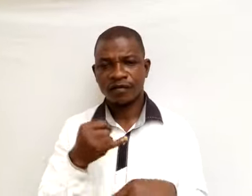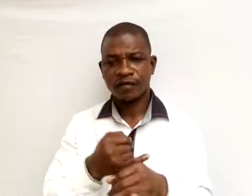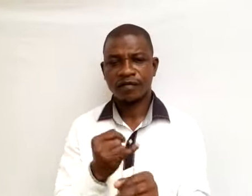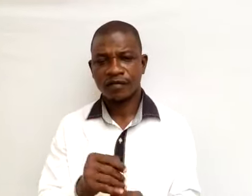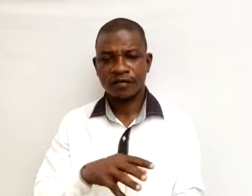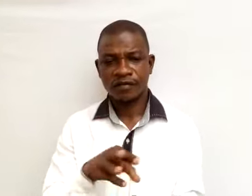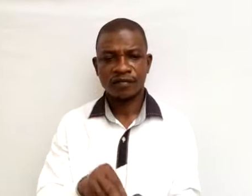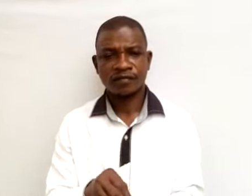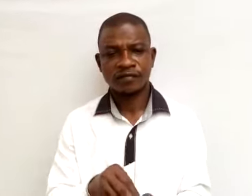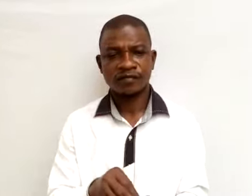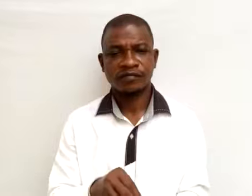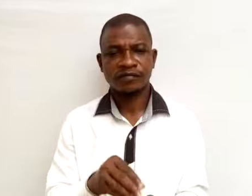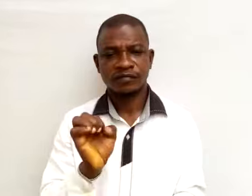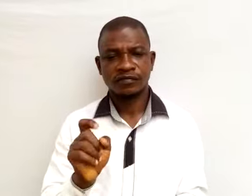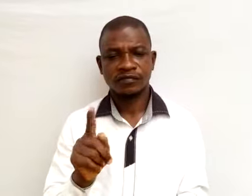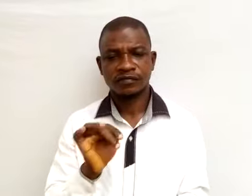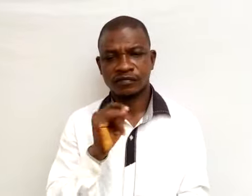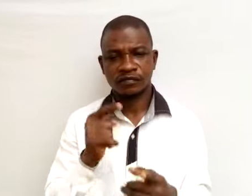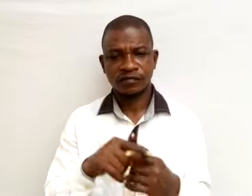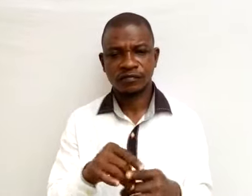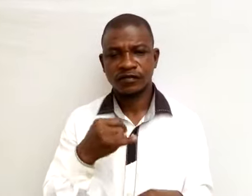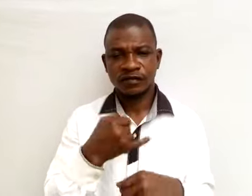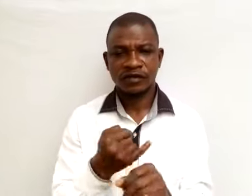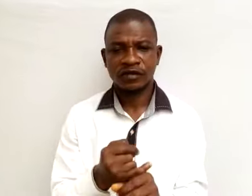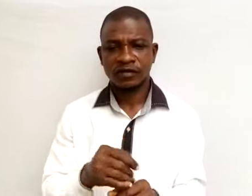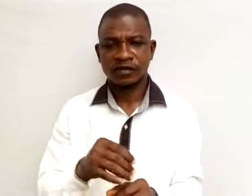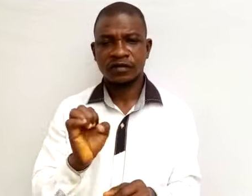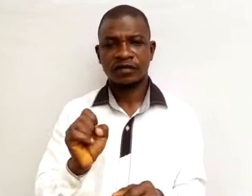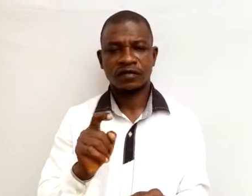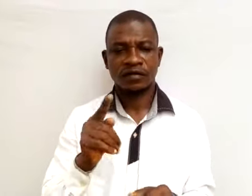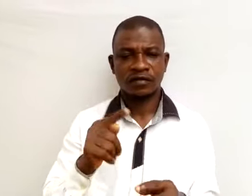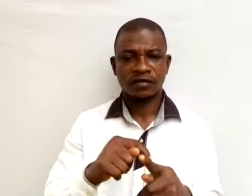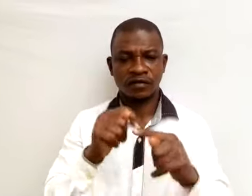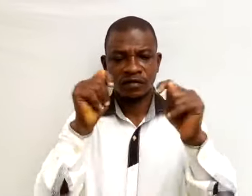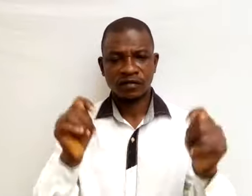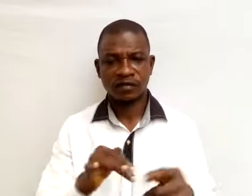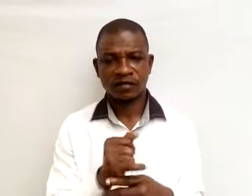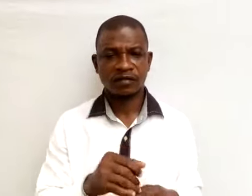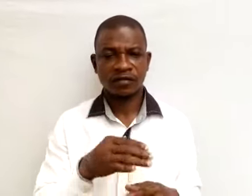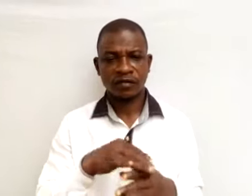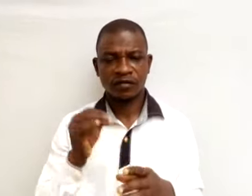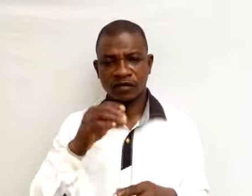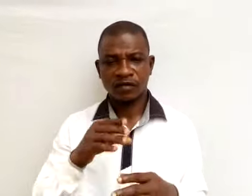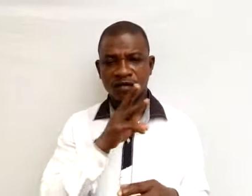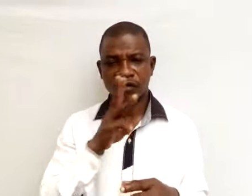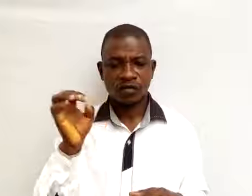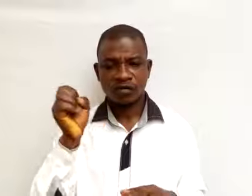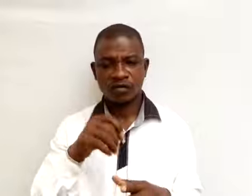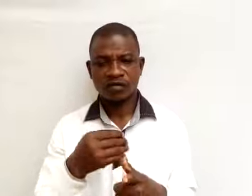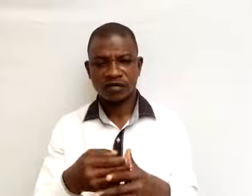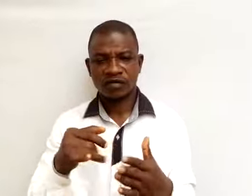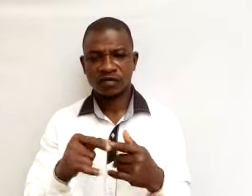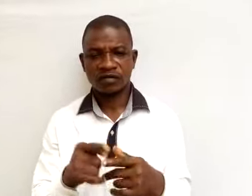include existence of industrial estate, climatic conditions, nearness to other